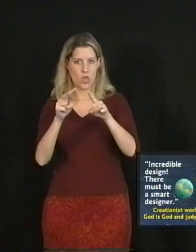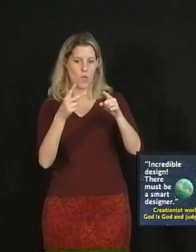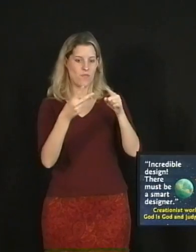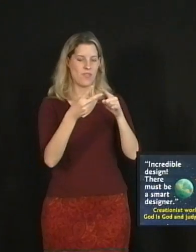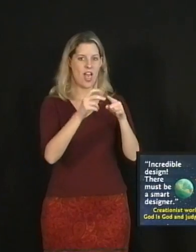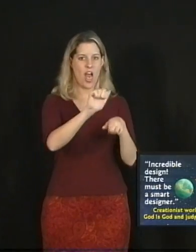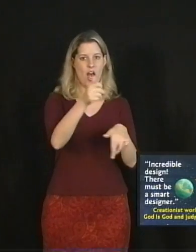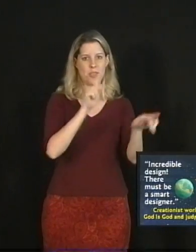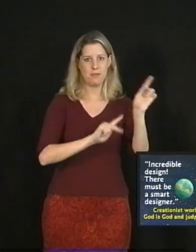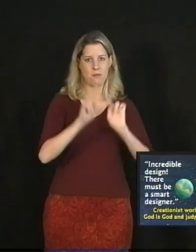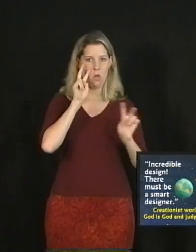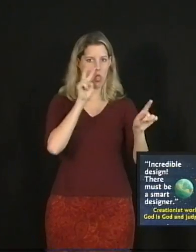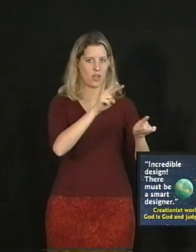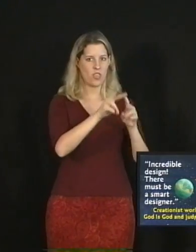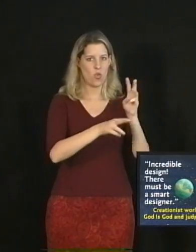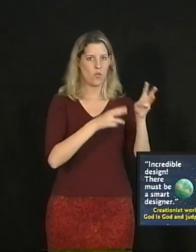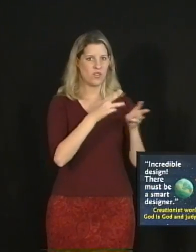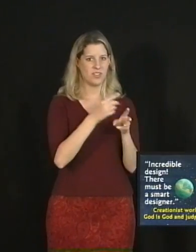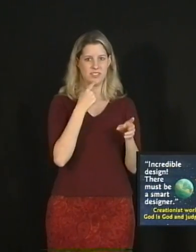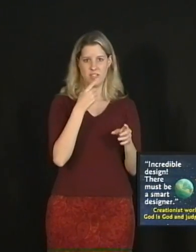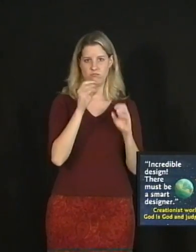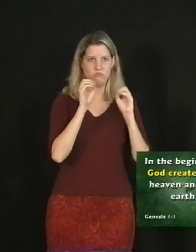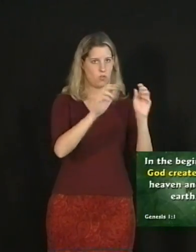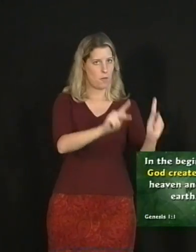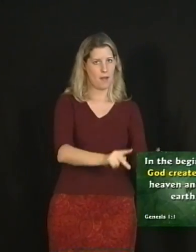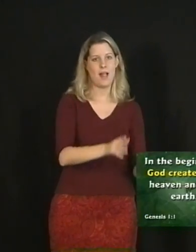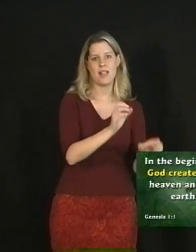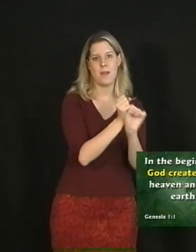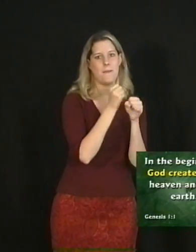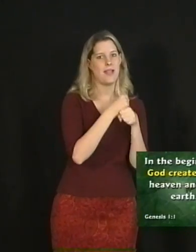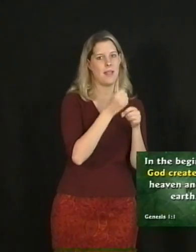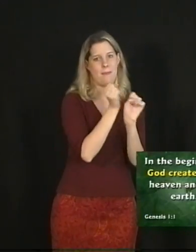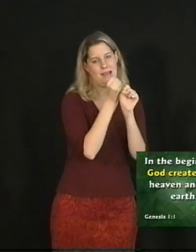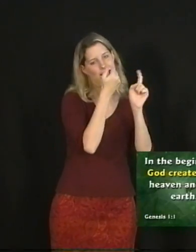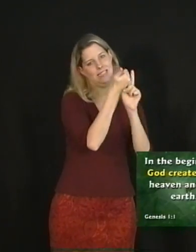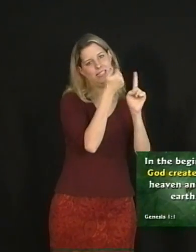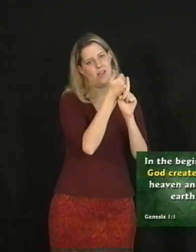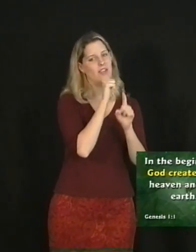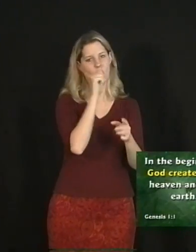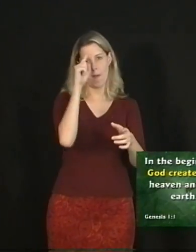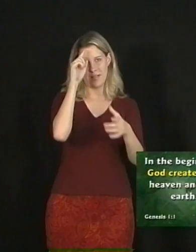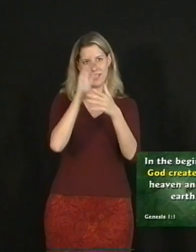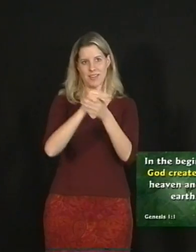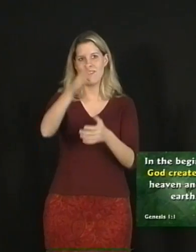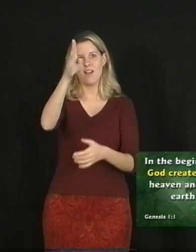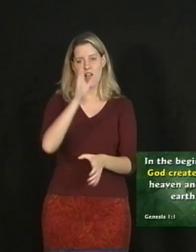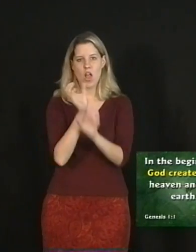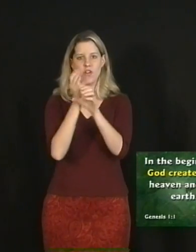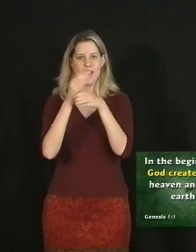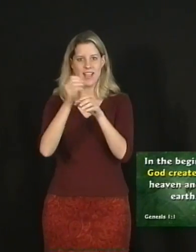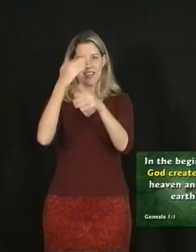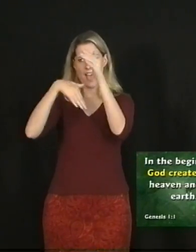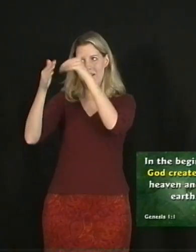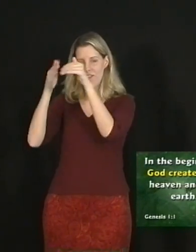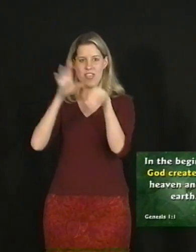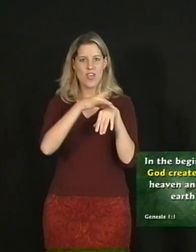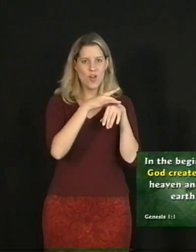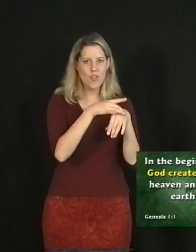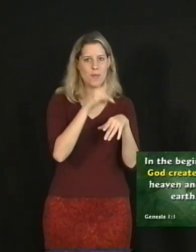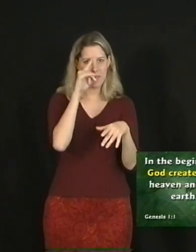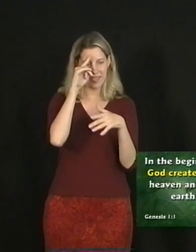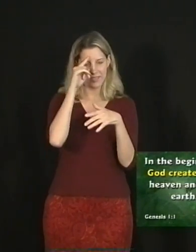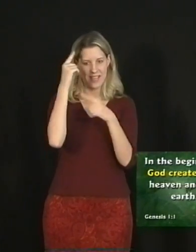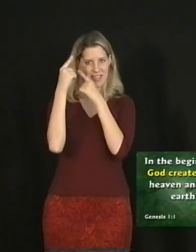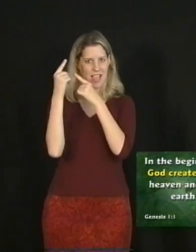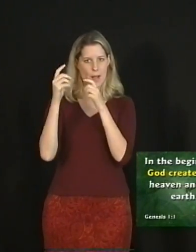worldview. Other people look at the world and say, you know, nobody made it. It just made itself. They don't believe God created the heaven and the earth. They think a big bang made this